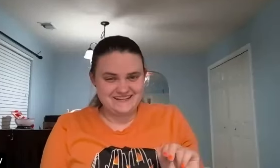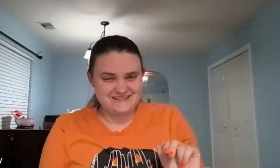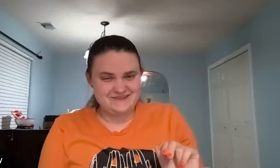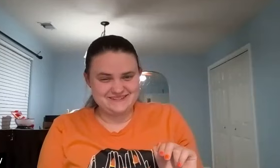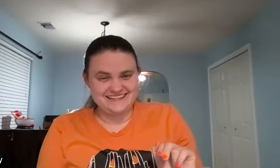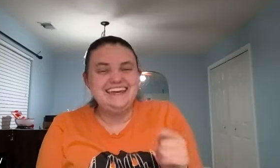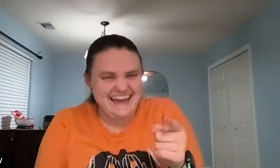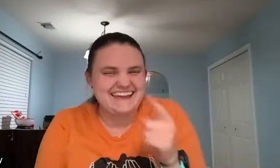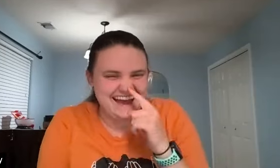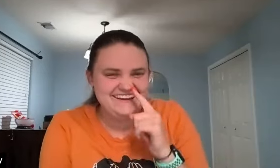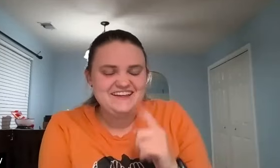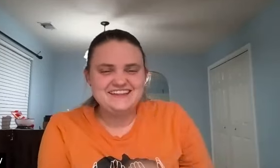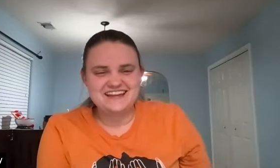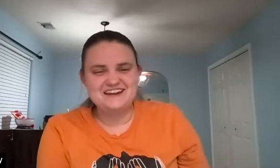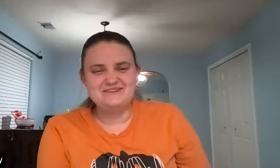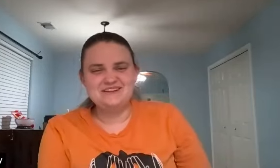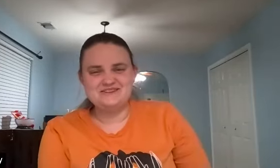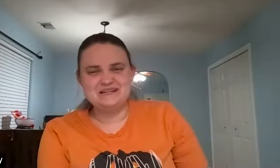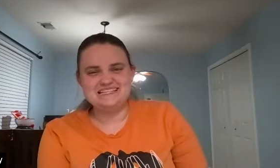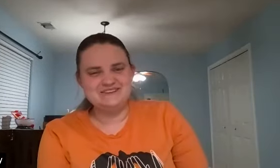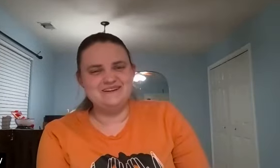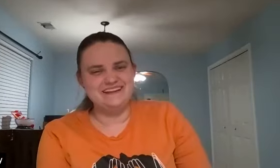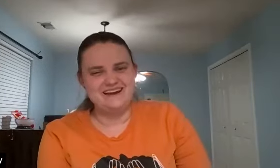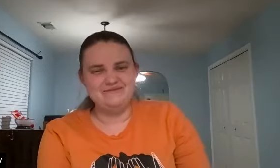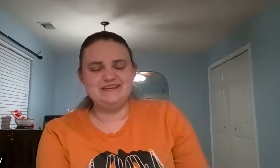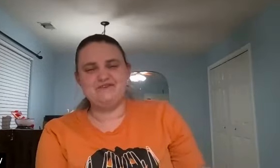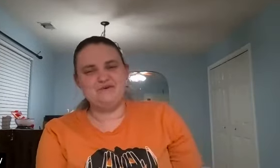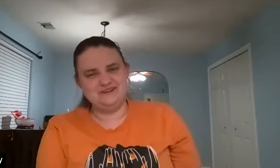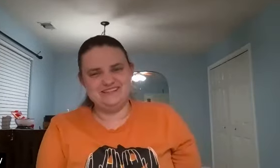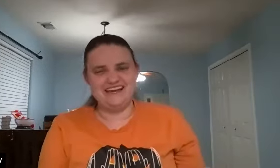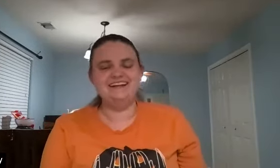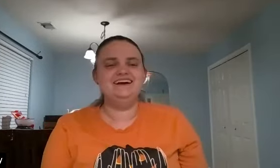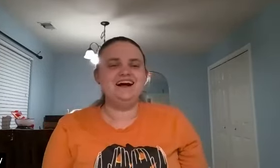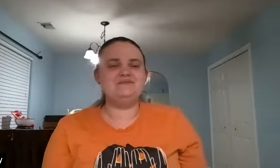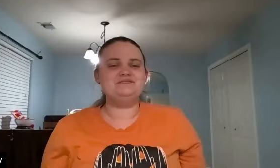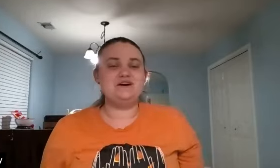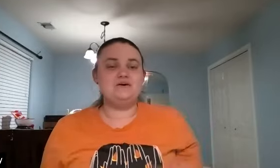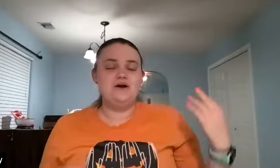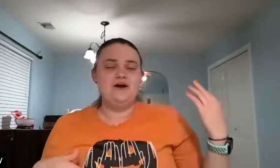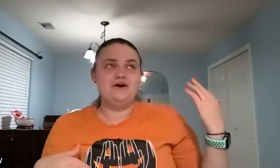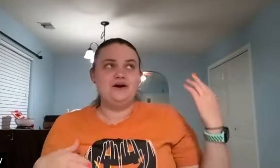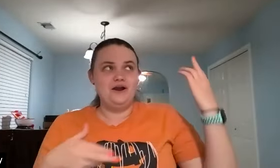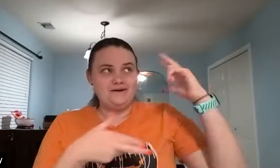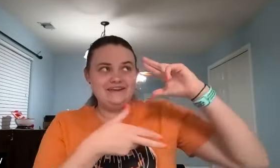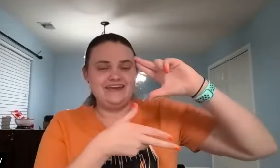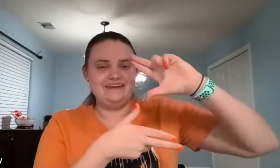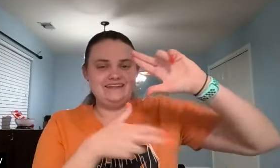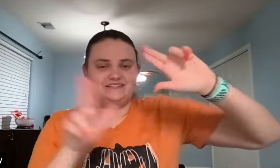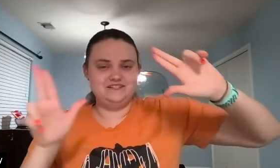easy to make mistakes. Yeah. That's kind of one of those ones that you really got to be careful what you're saying. So hurricane is you're